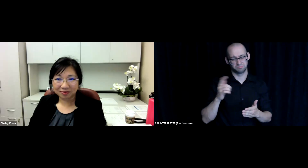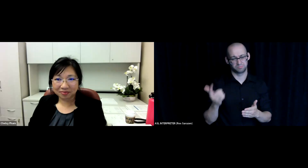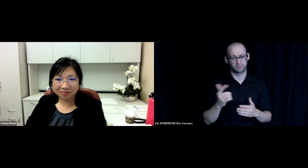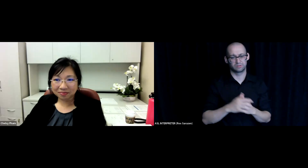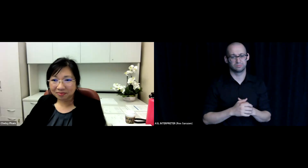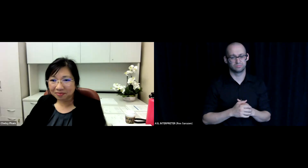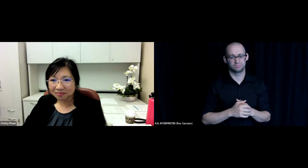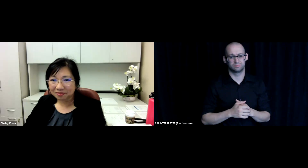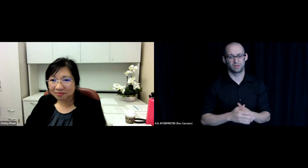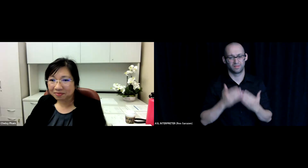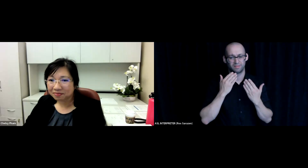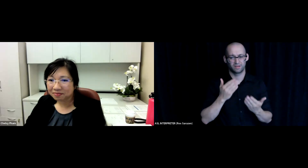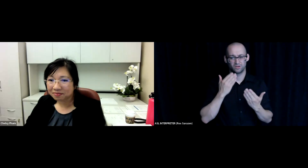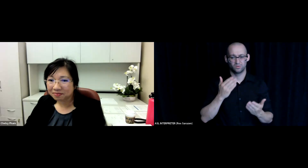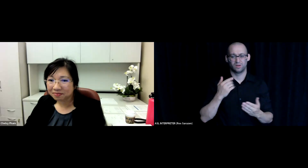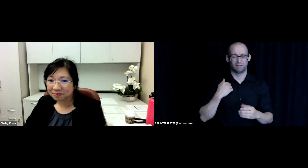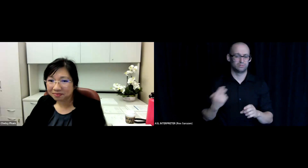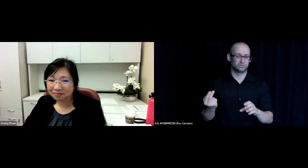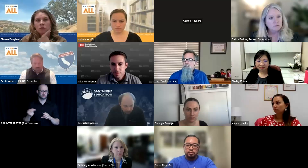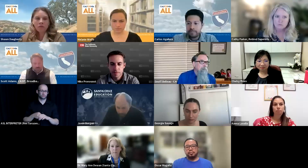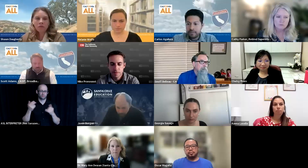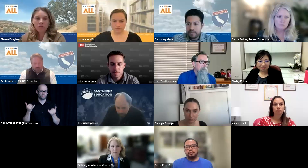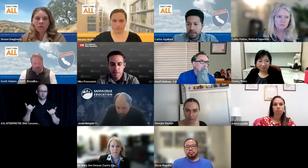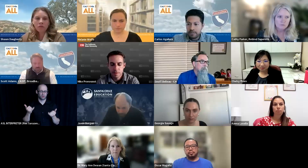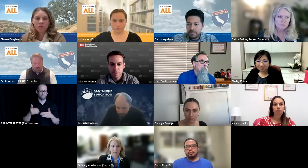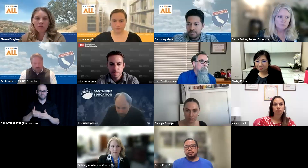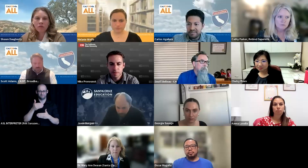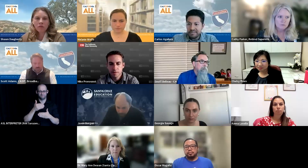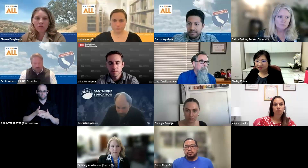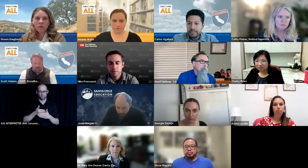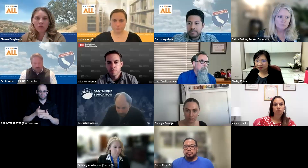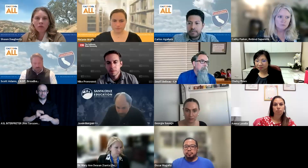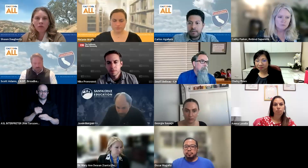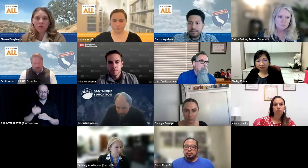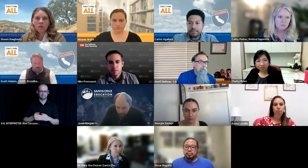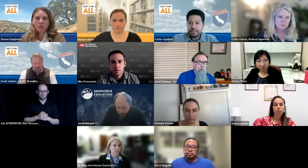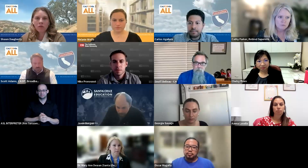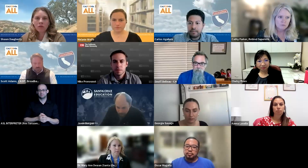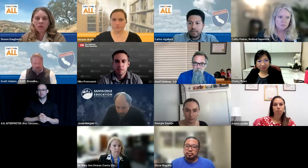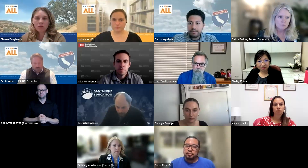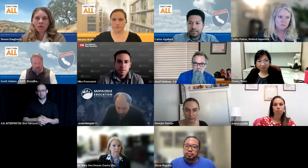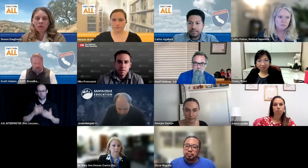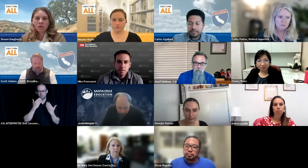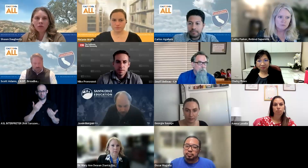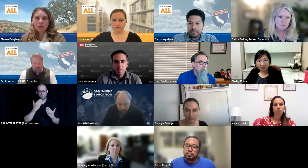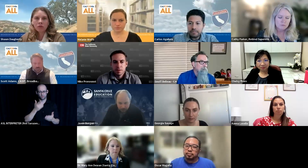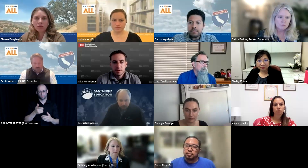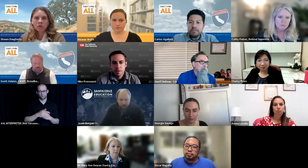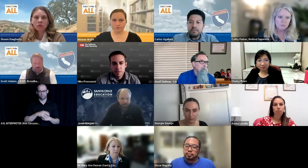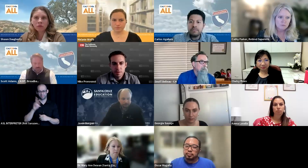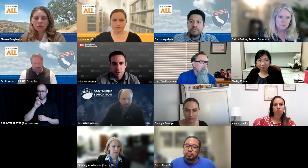Chelsea. Just gonna jump in here really quick before we move on. But Chelsea, I just wanted to thank you. I think the